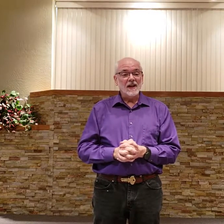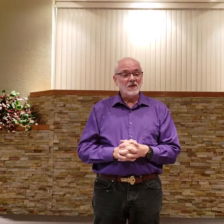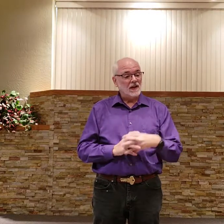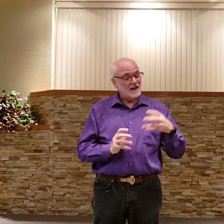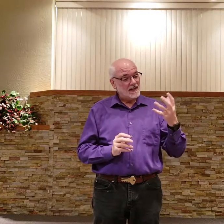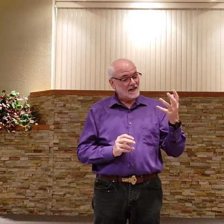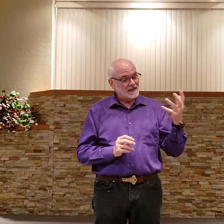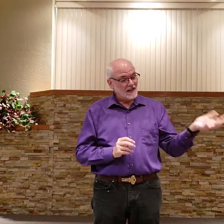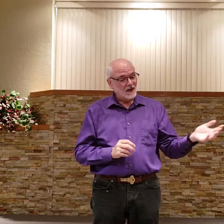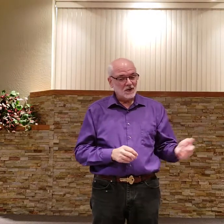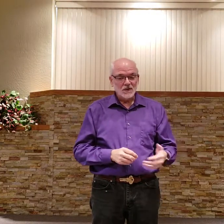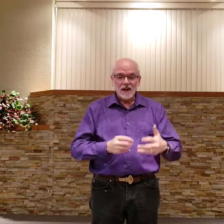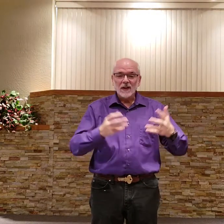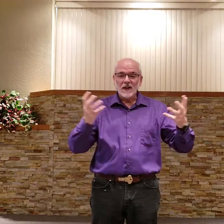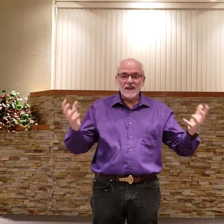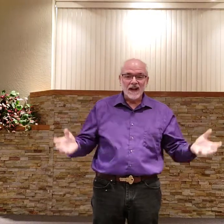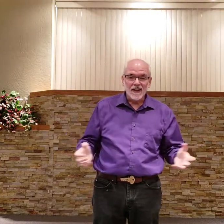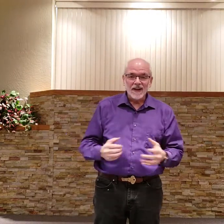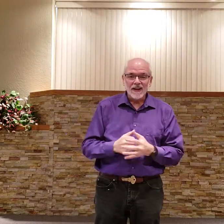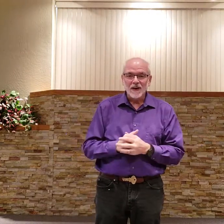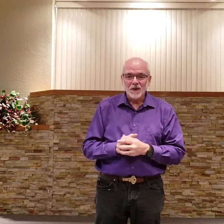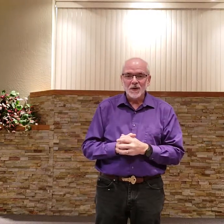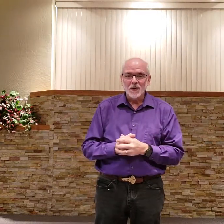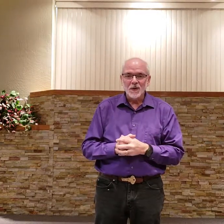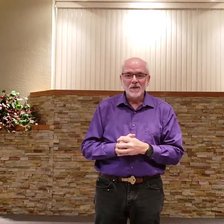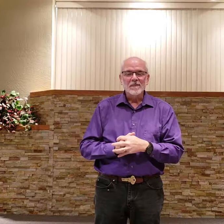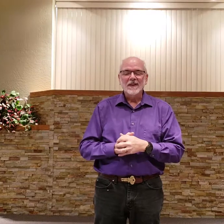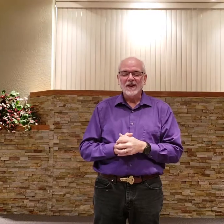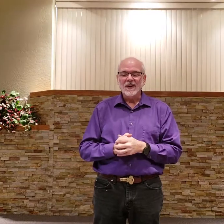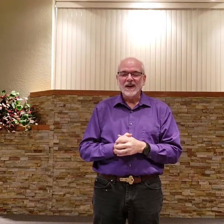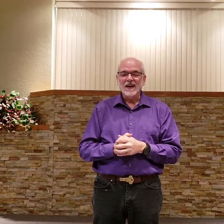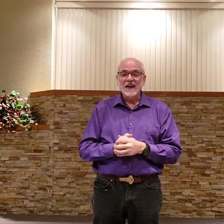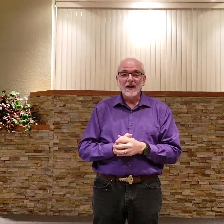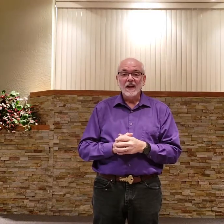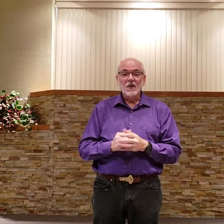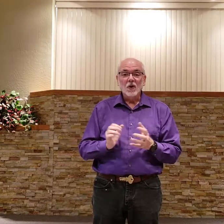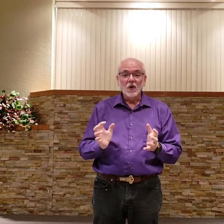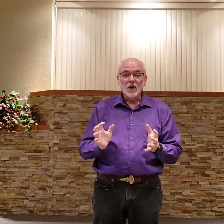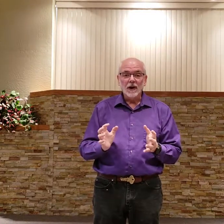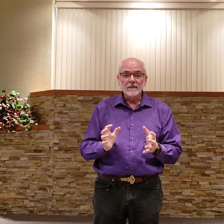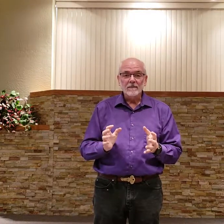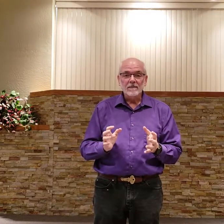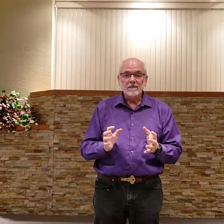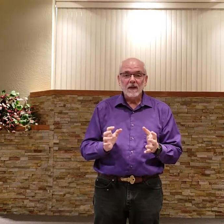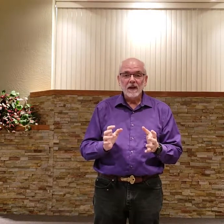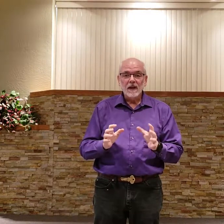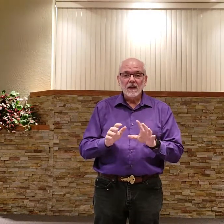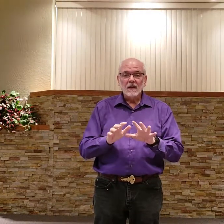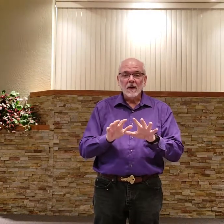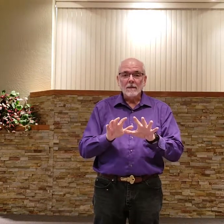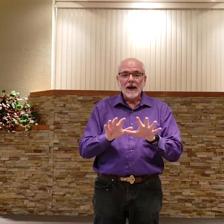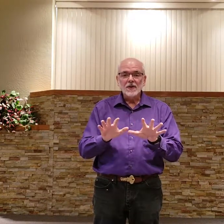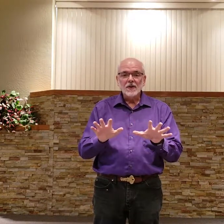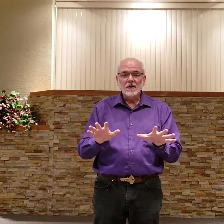you didn't get to see those two videos, I'm going to tell you here too. All right? Glory. Imagine